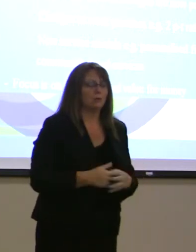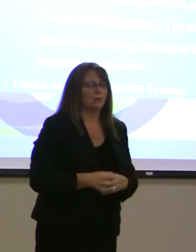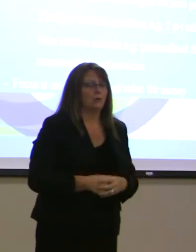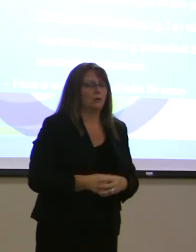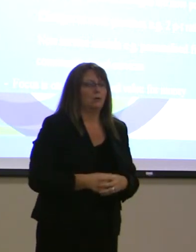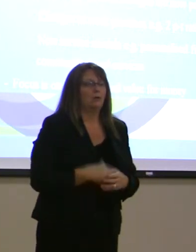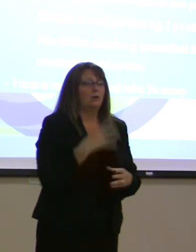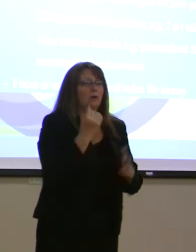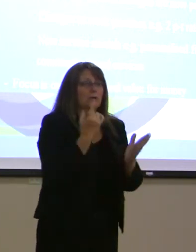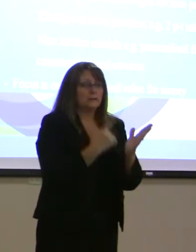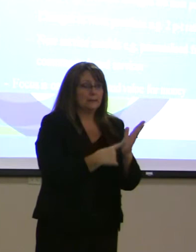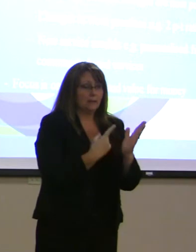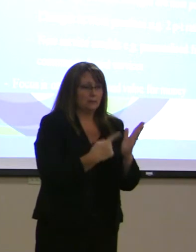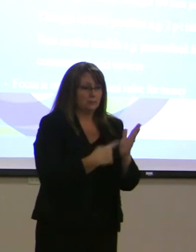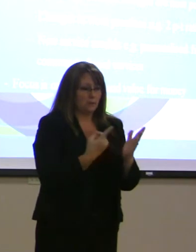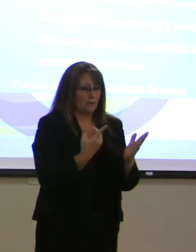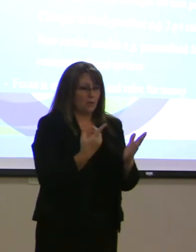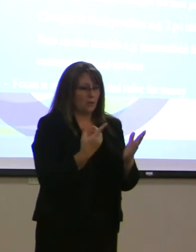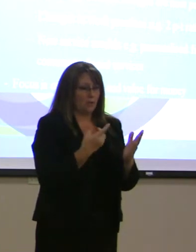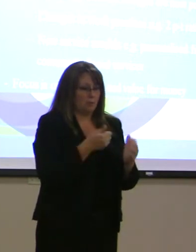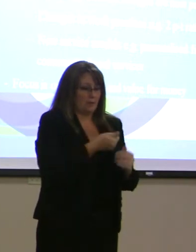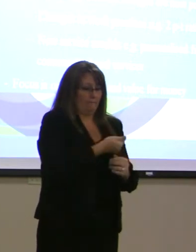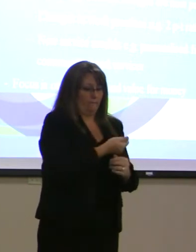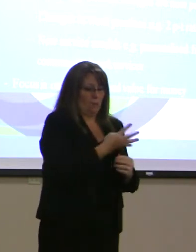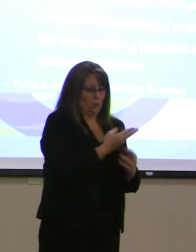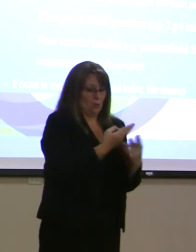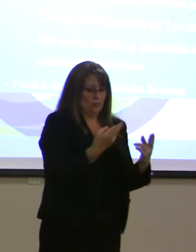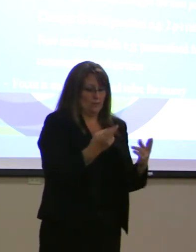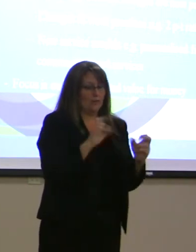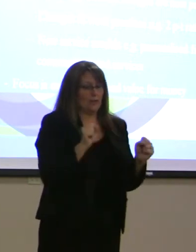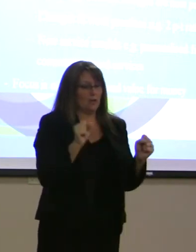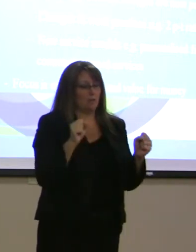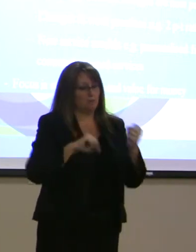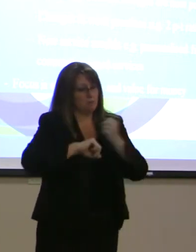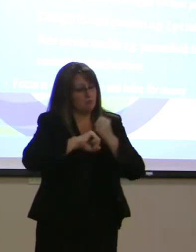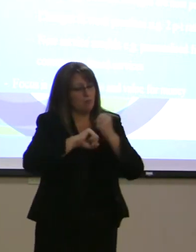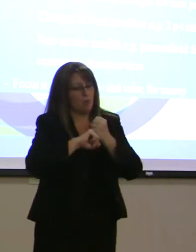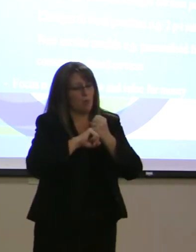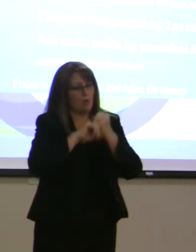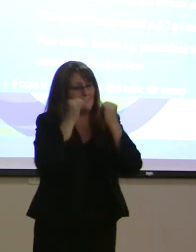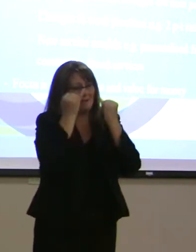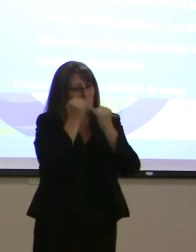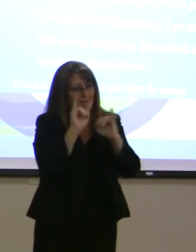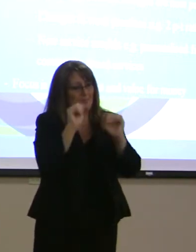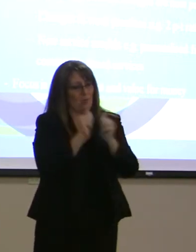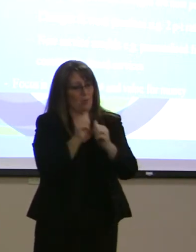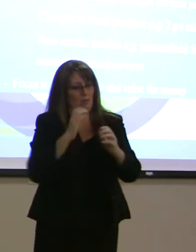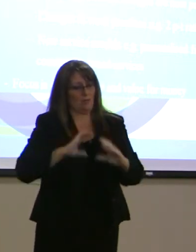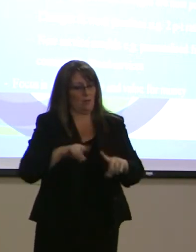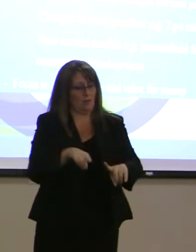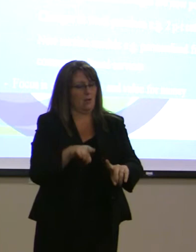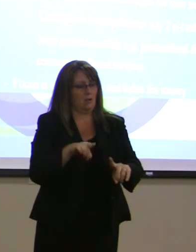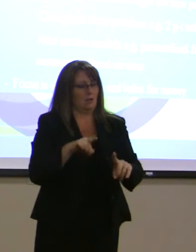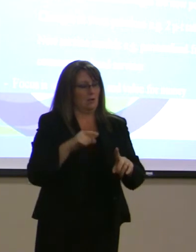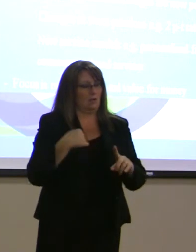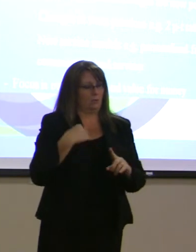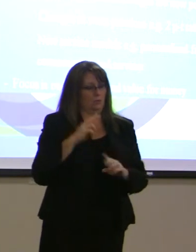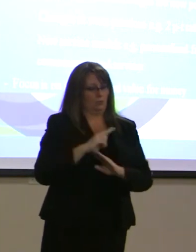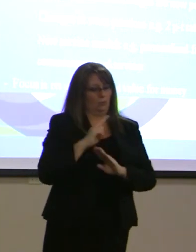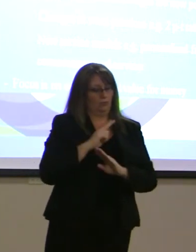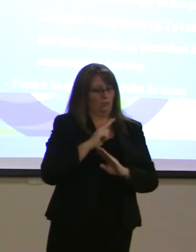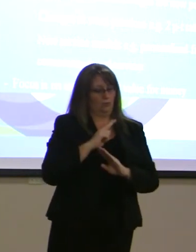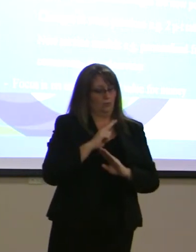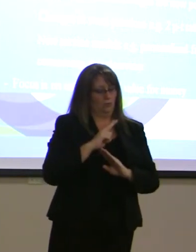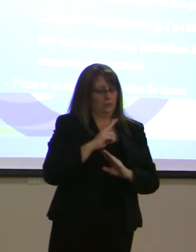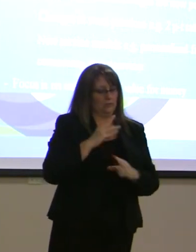And sometimes fewer resources can promote independence for clients with a greater use by us of